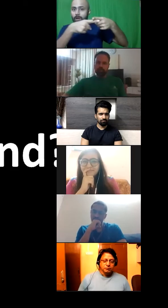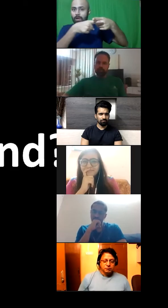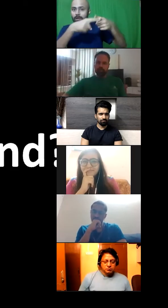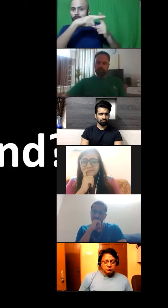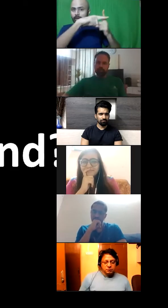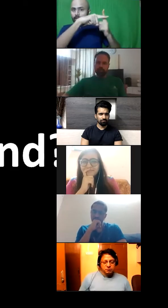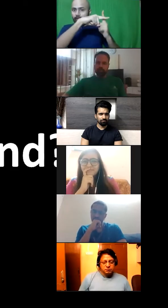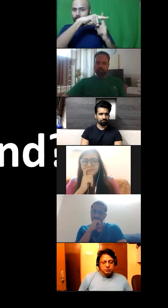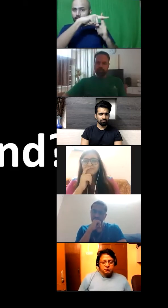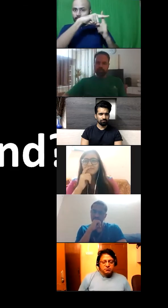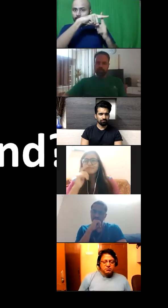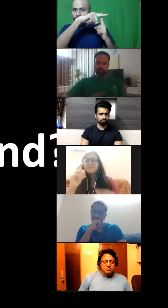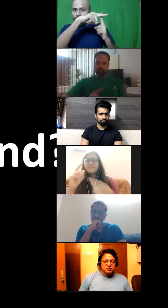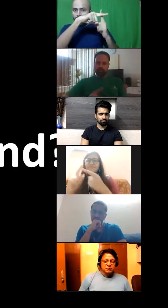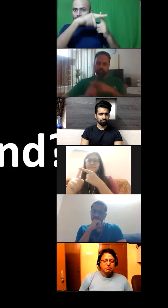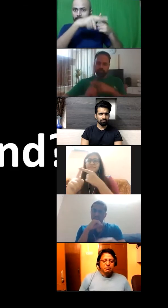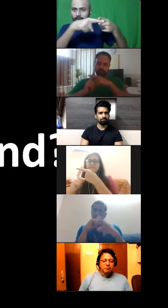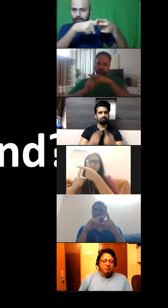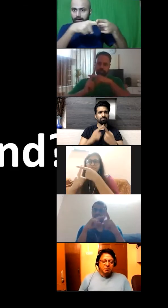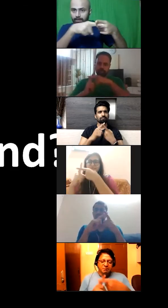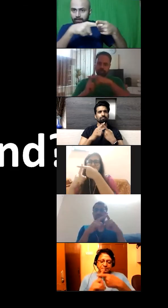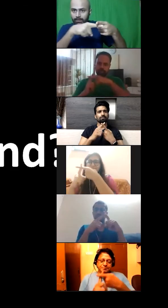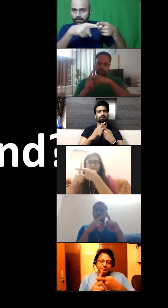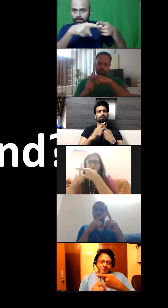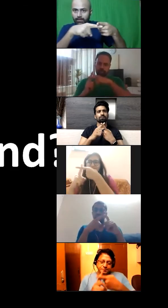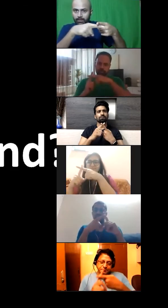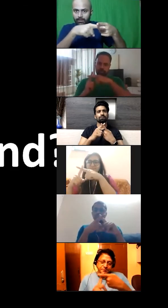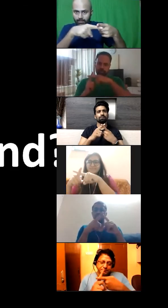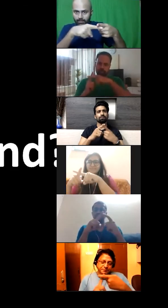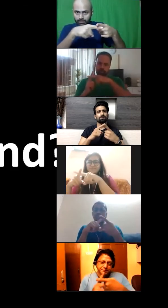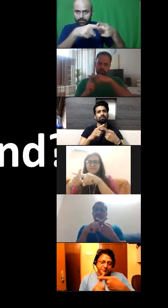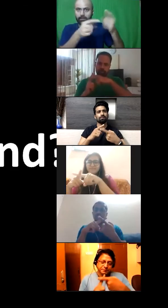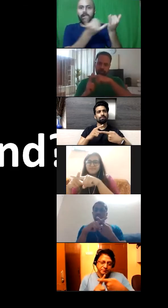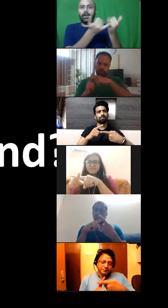For Saturday, this is the sign,